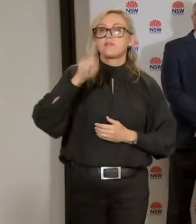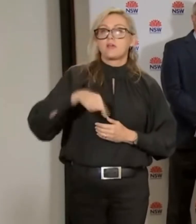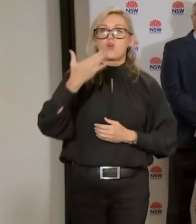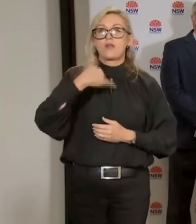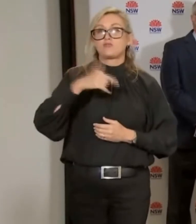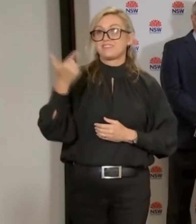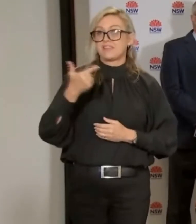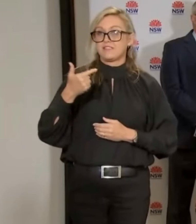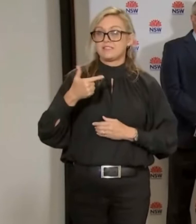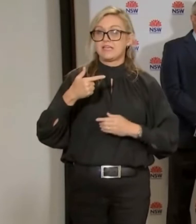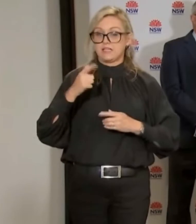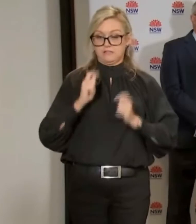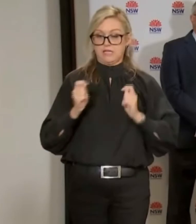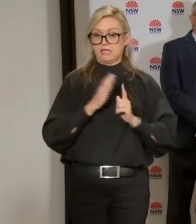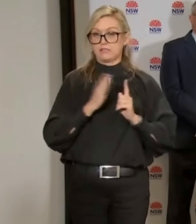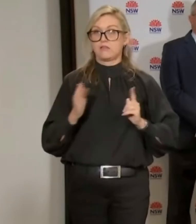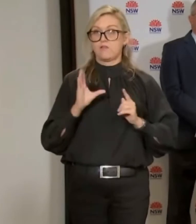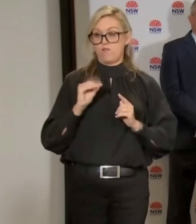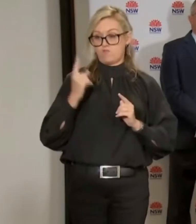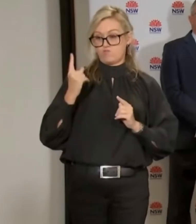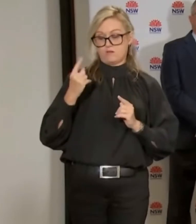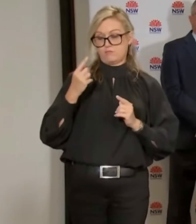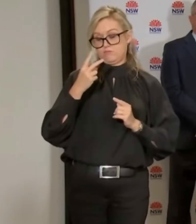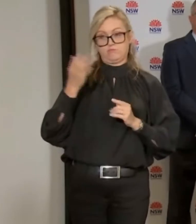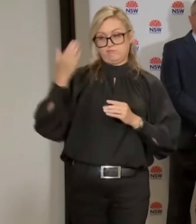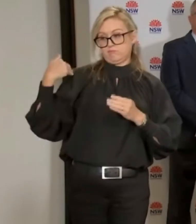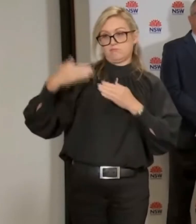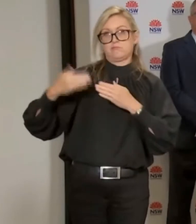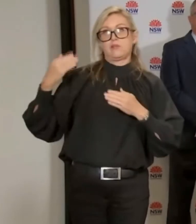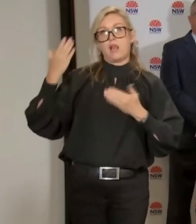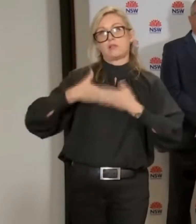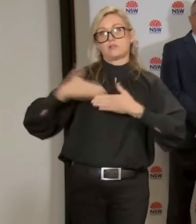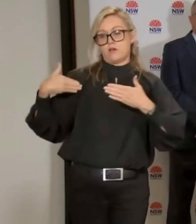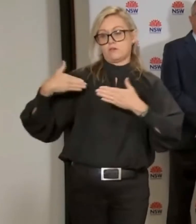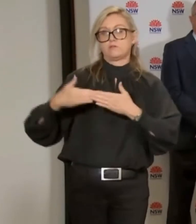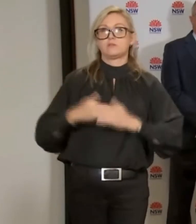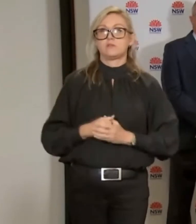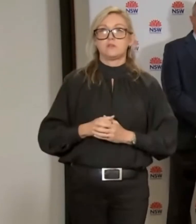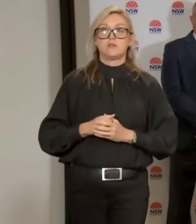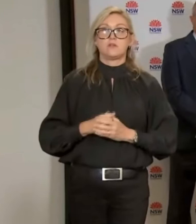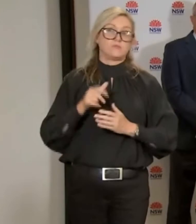17,917 tests in that 8 p.m. to last night period. The previous day's total was